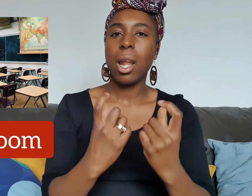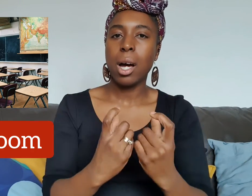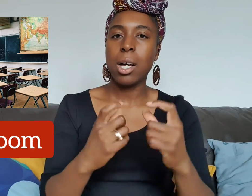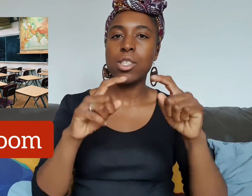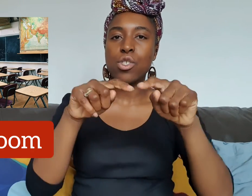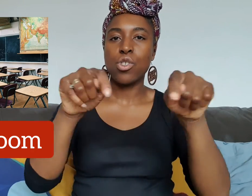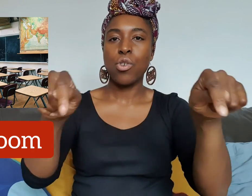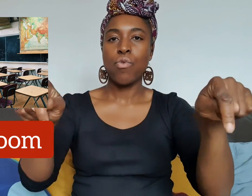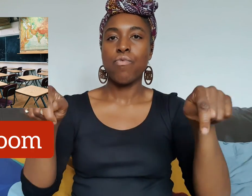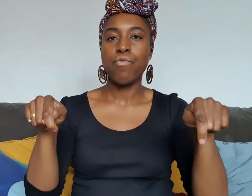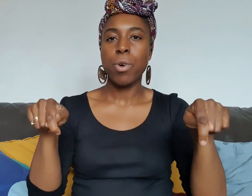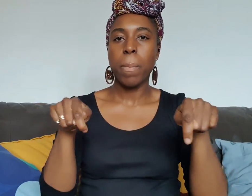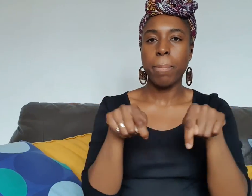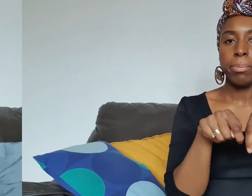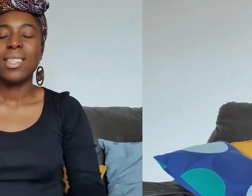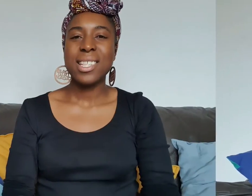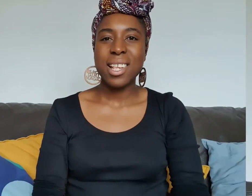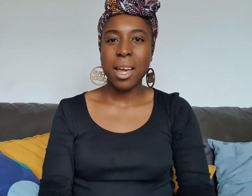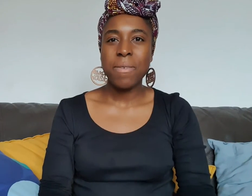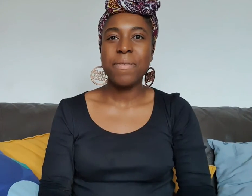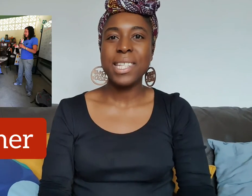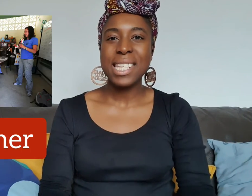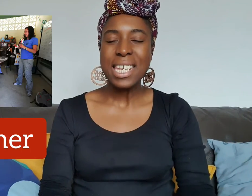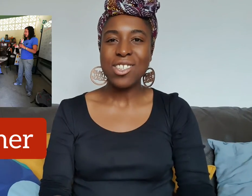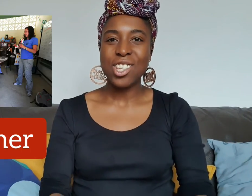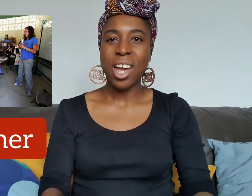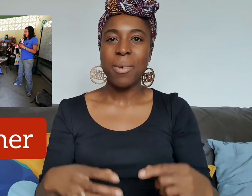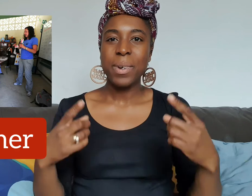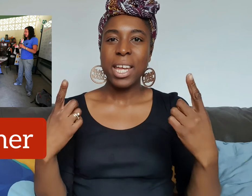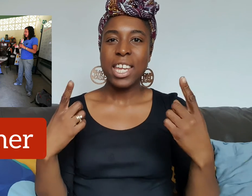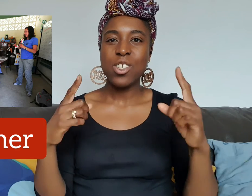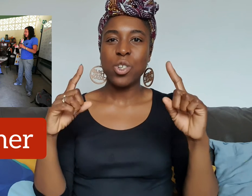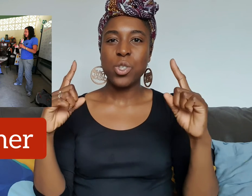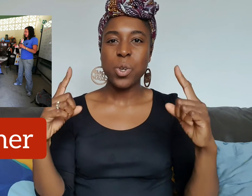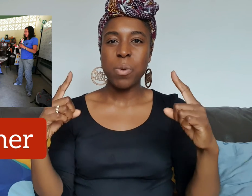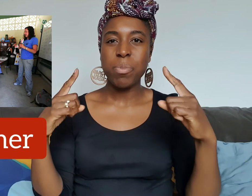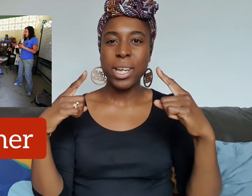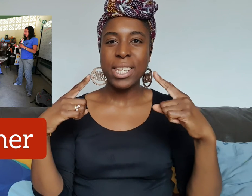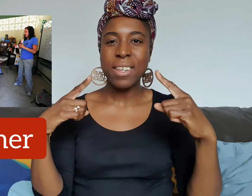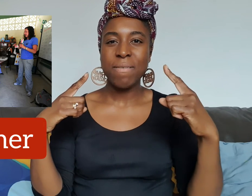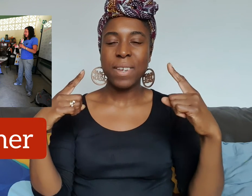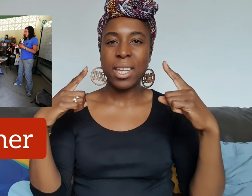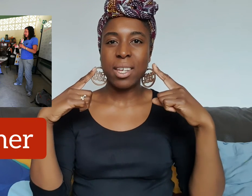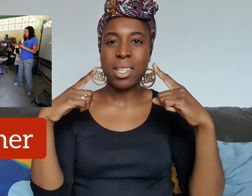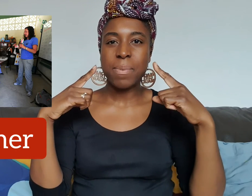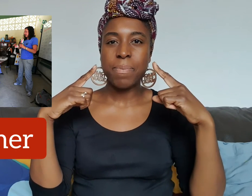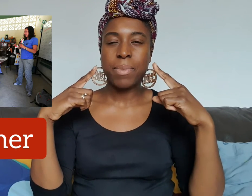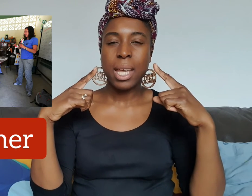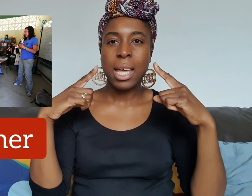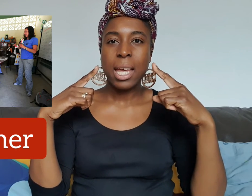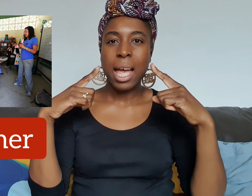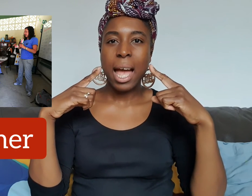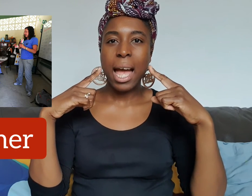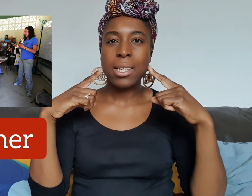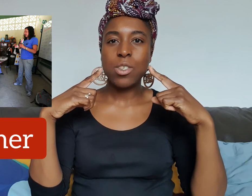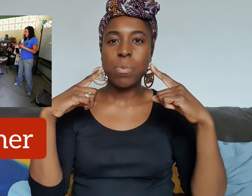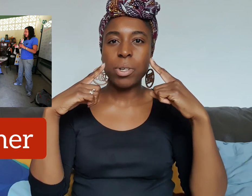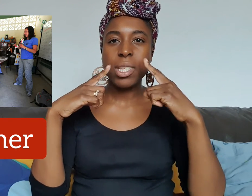Class room. The sign for teacher is your two pointing fingers and you put it